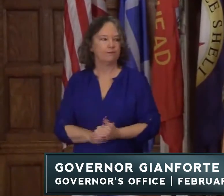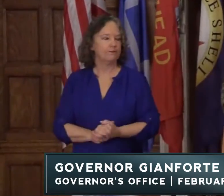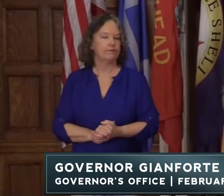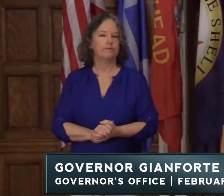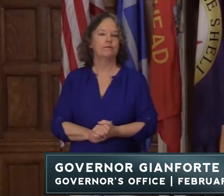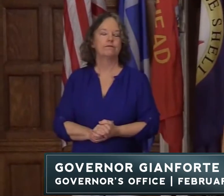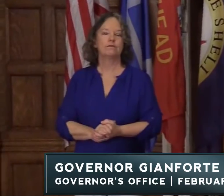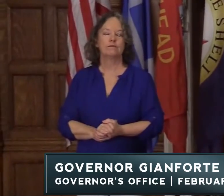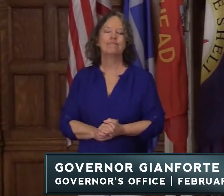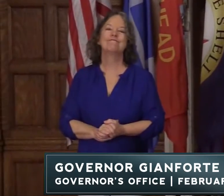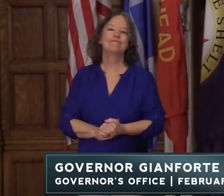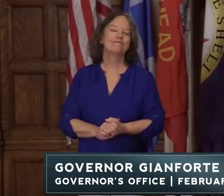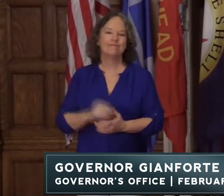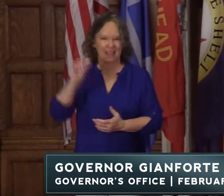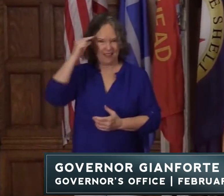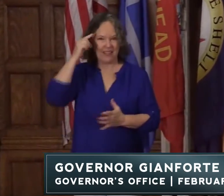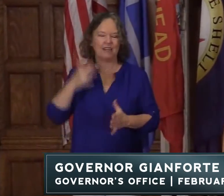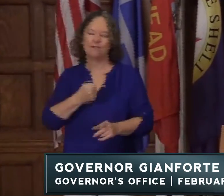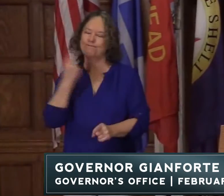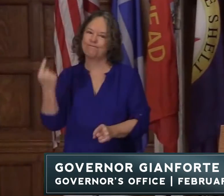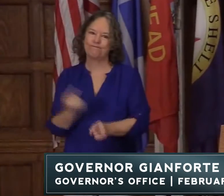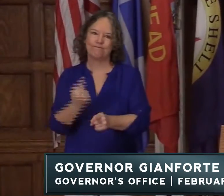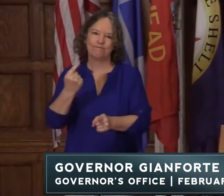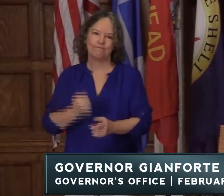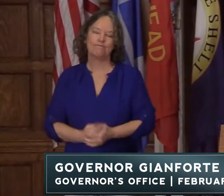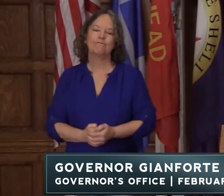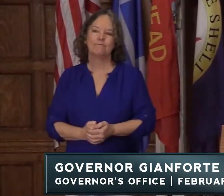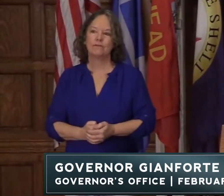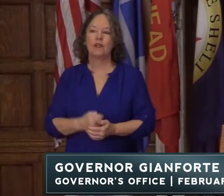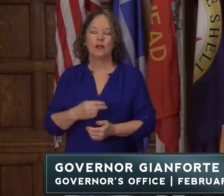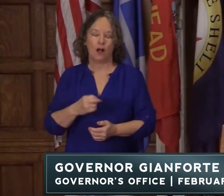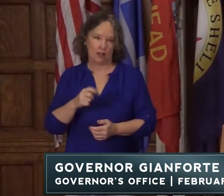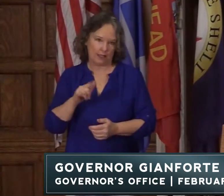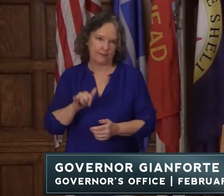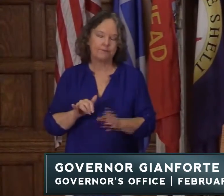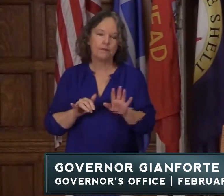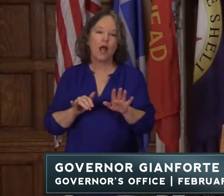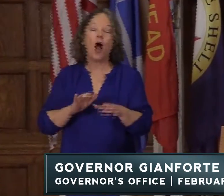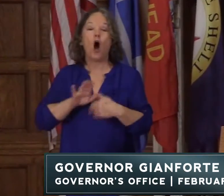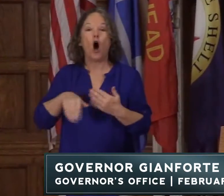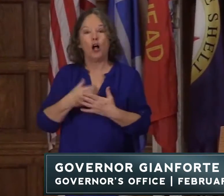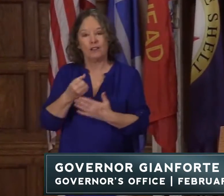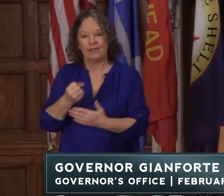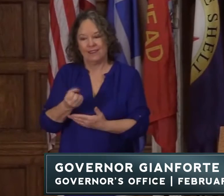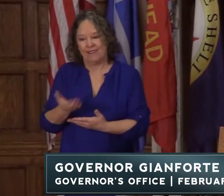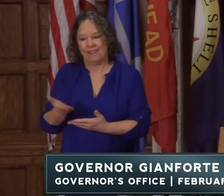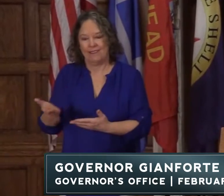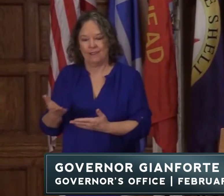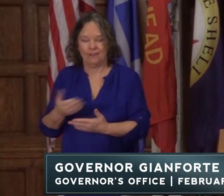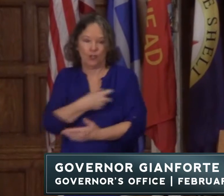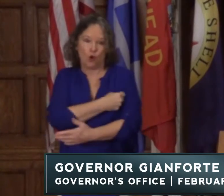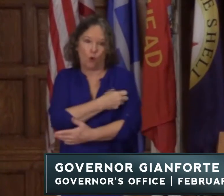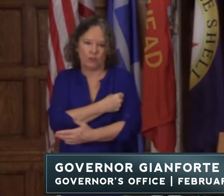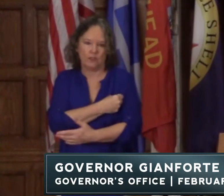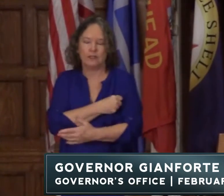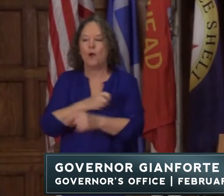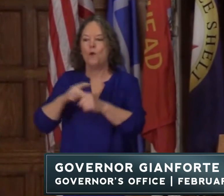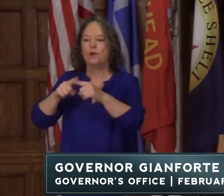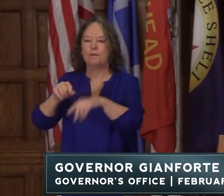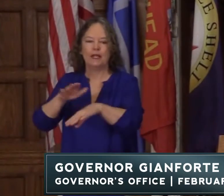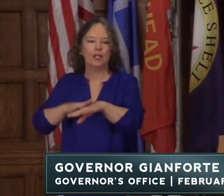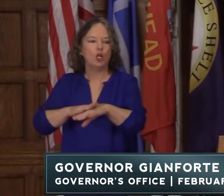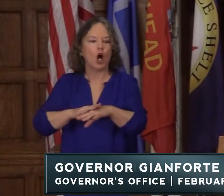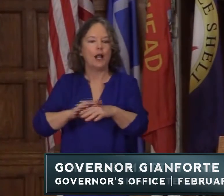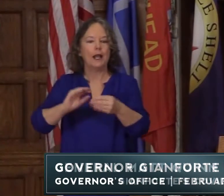No, and Governor's absolutely correct. So, Holly, all of those supplies based upon number of beds and two staff